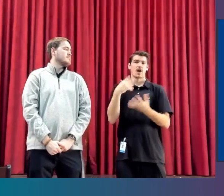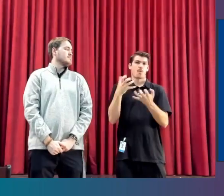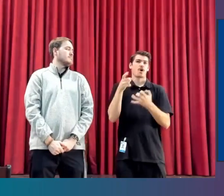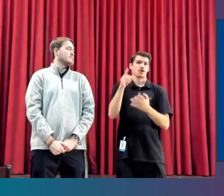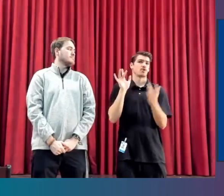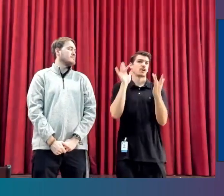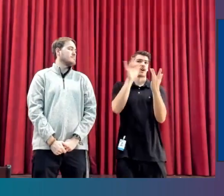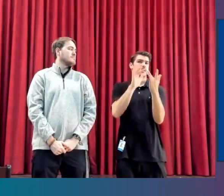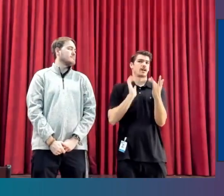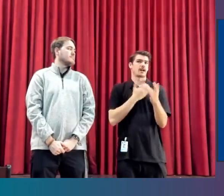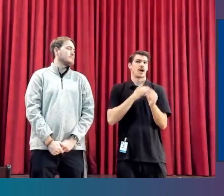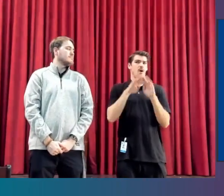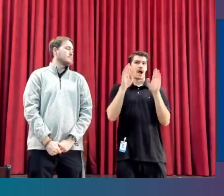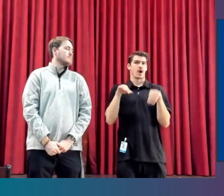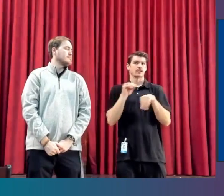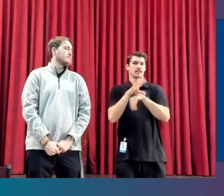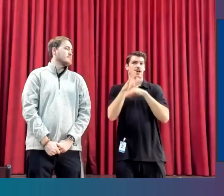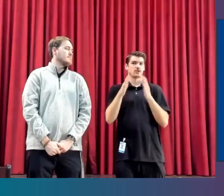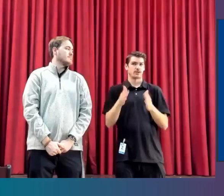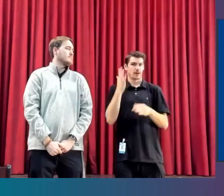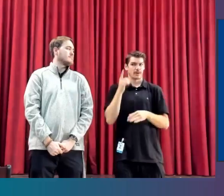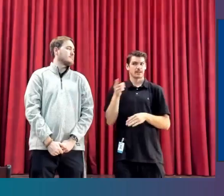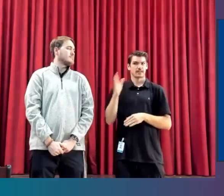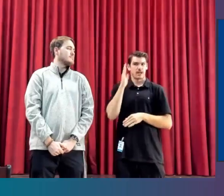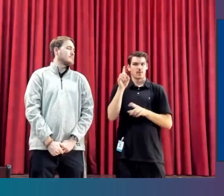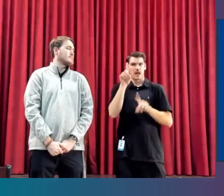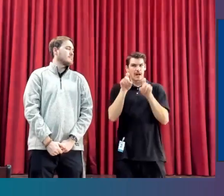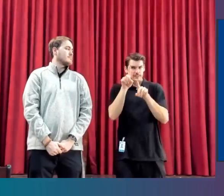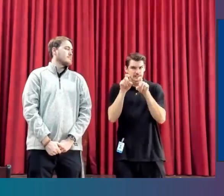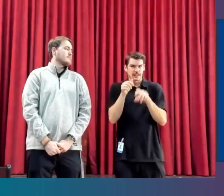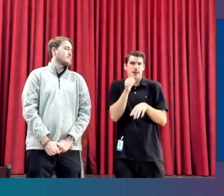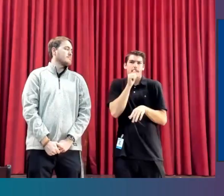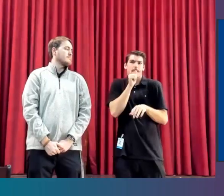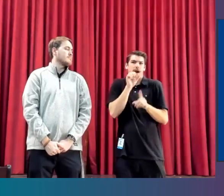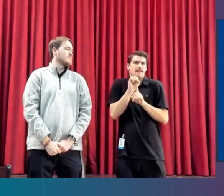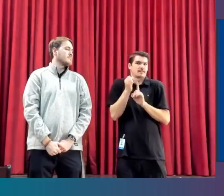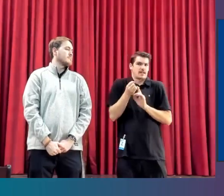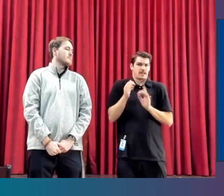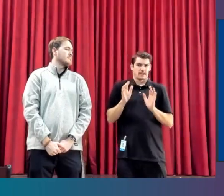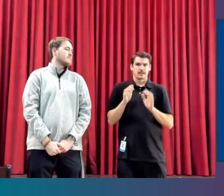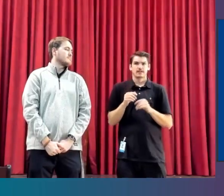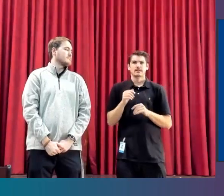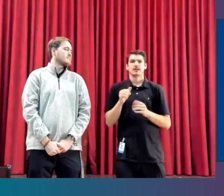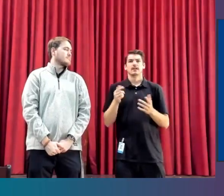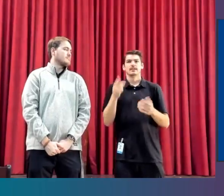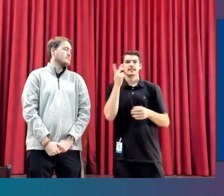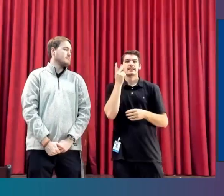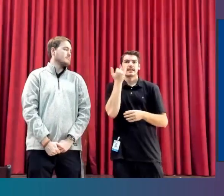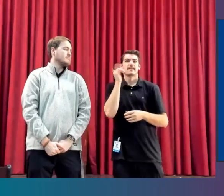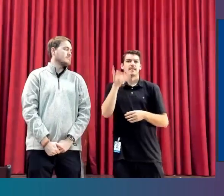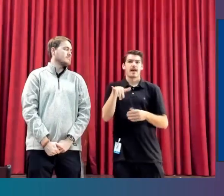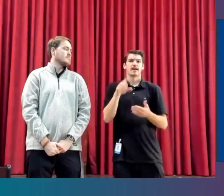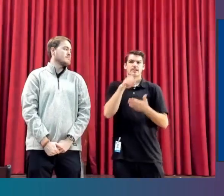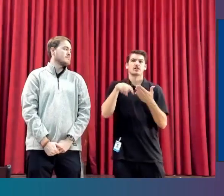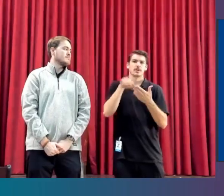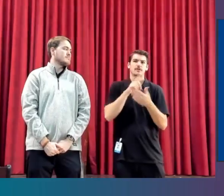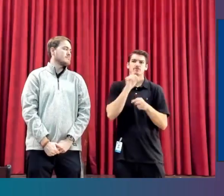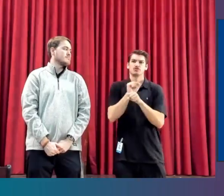housing counselor so they can ask more questions, kind of in a private setting, and really see if that discrimination is happening.